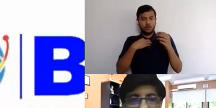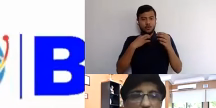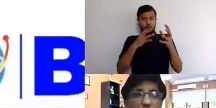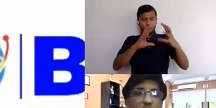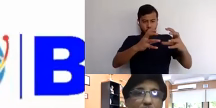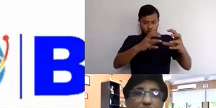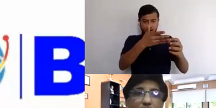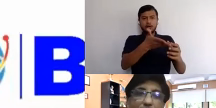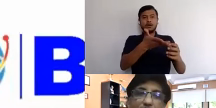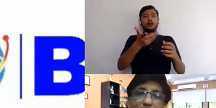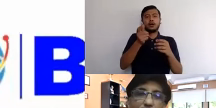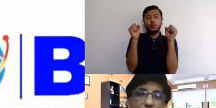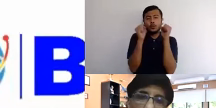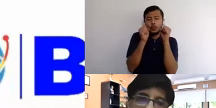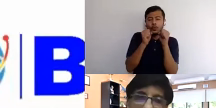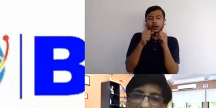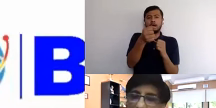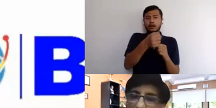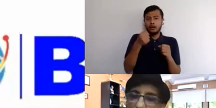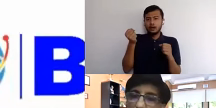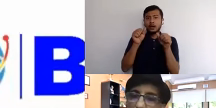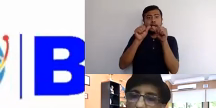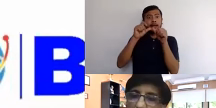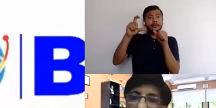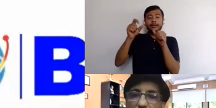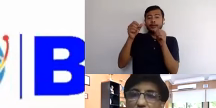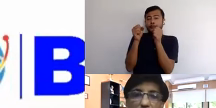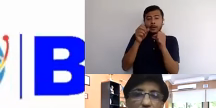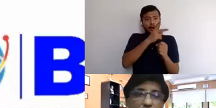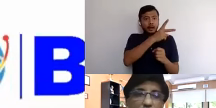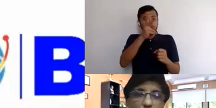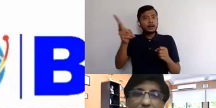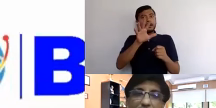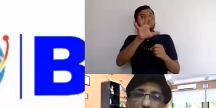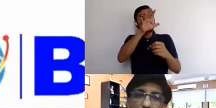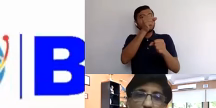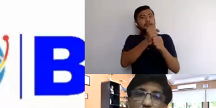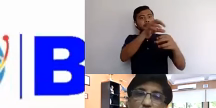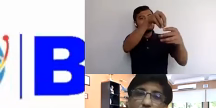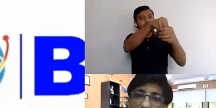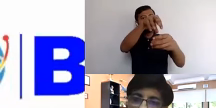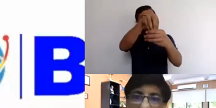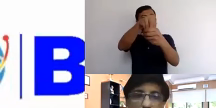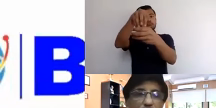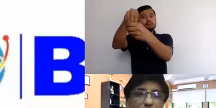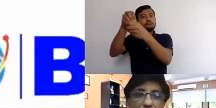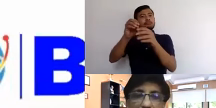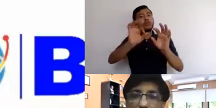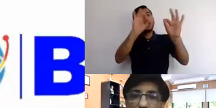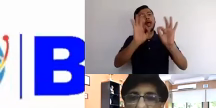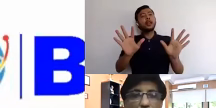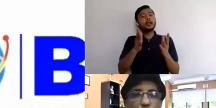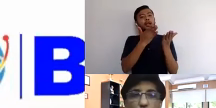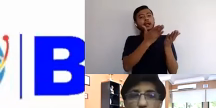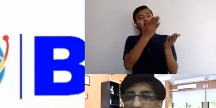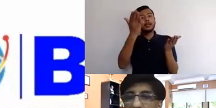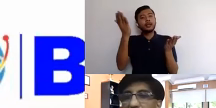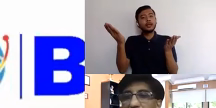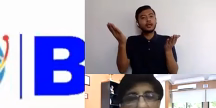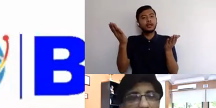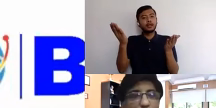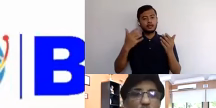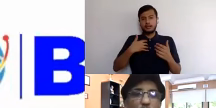And while we need mobile networks for the flexibility and the ease of use,